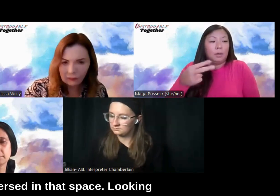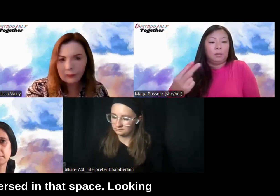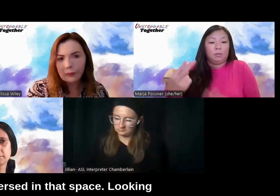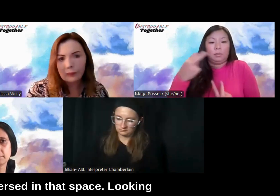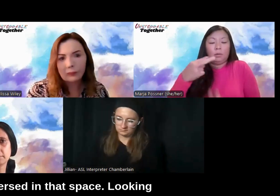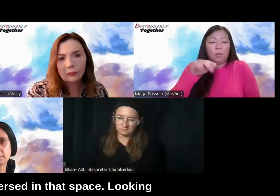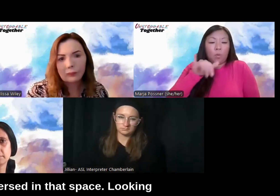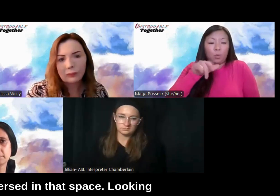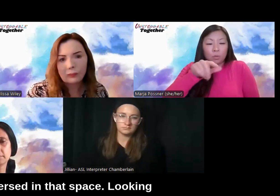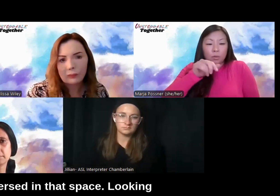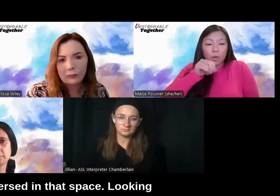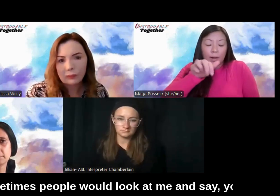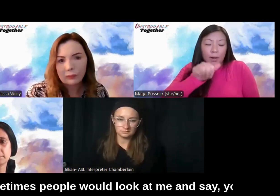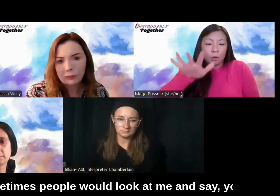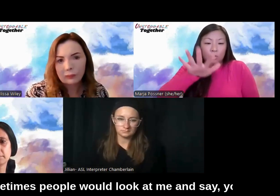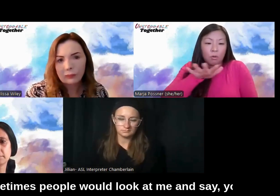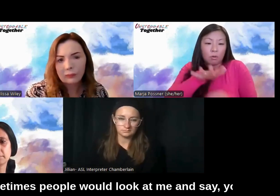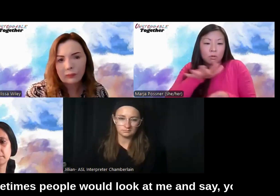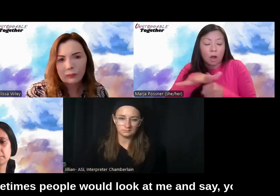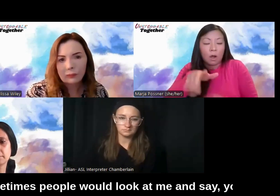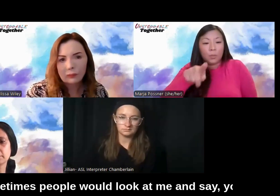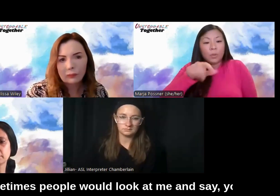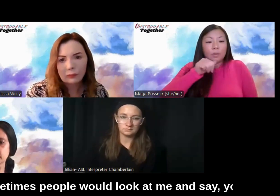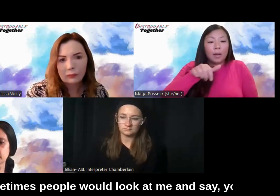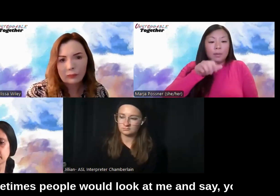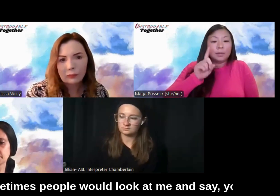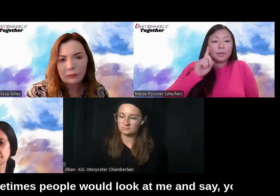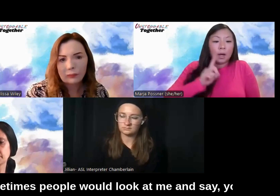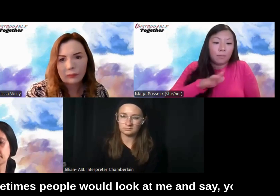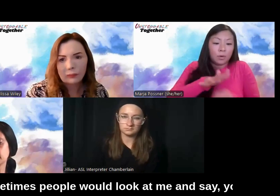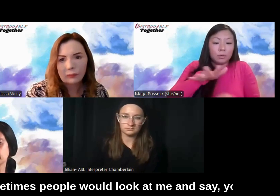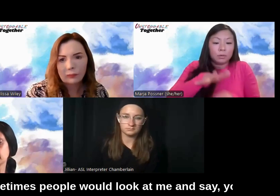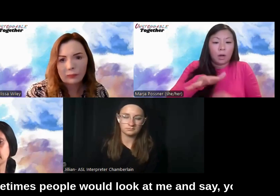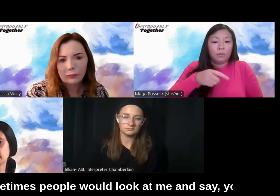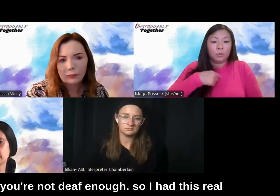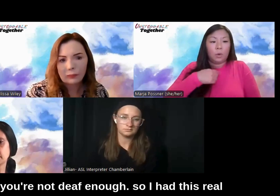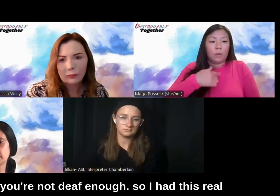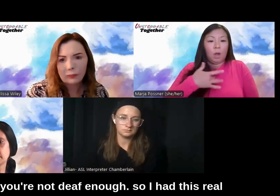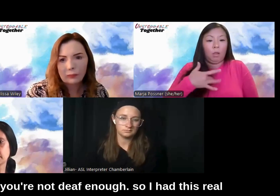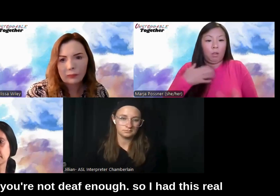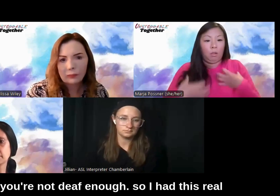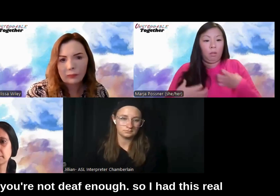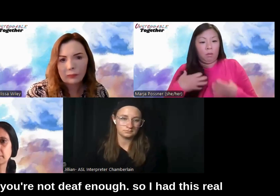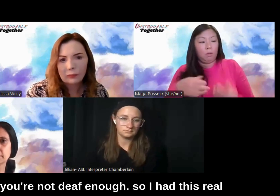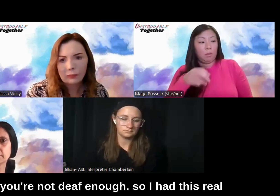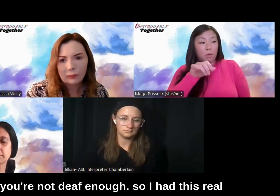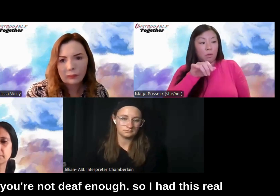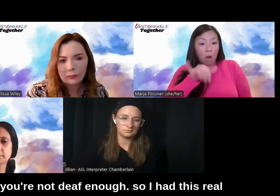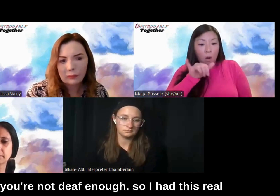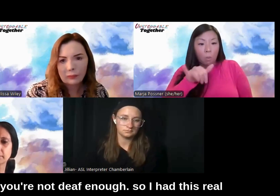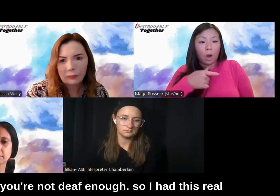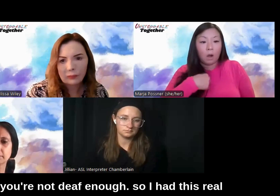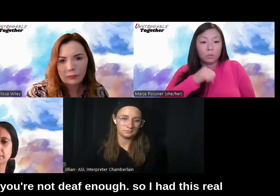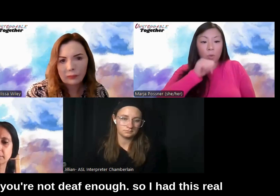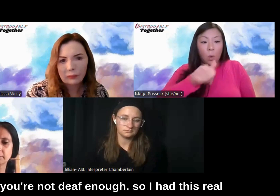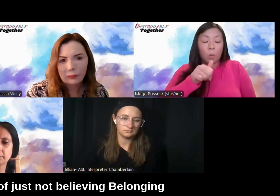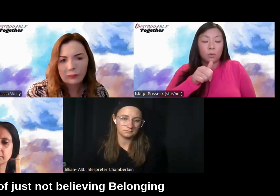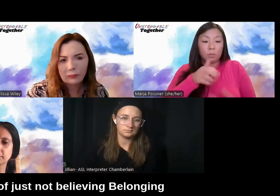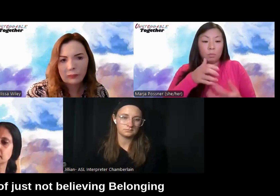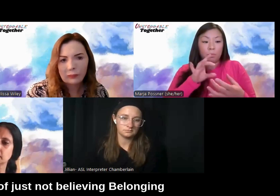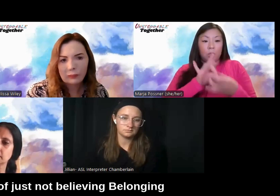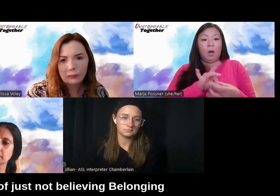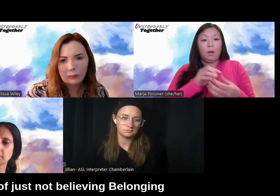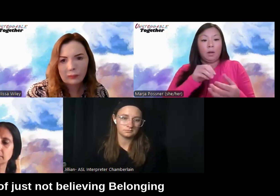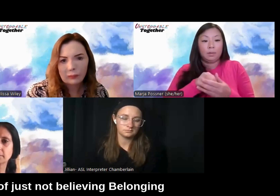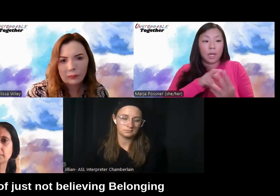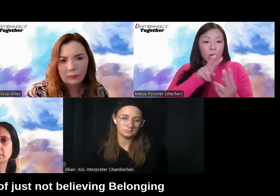space. Looking at that, sometimes people would look at me and say, you're not Asian enough or you're not deaf enough. And so I had this real